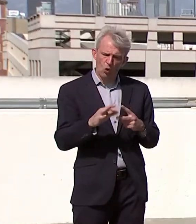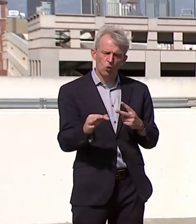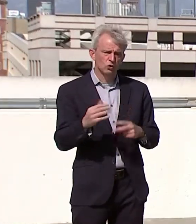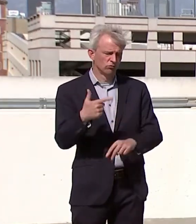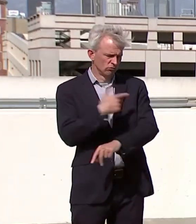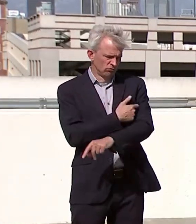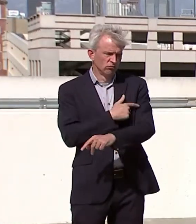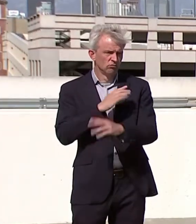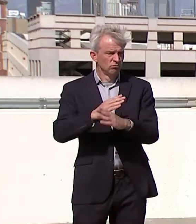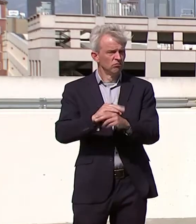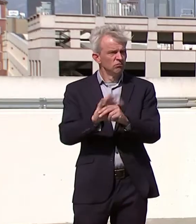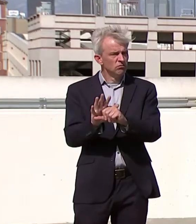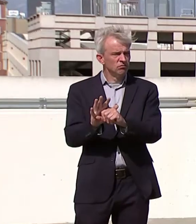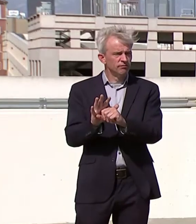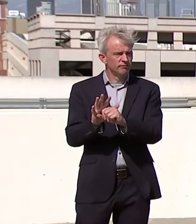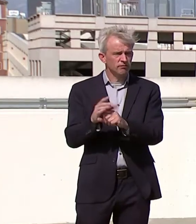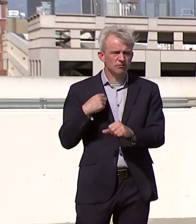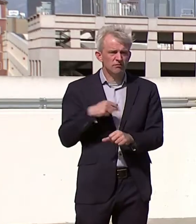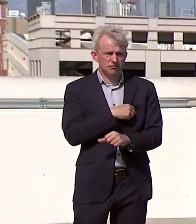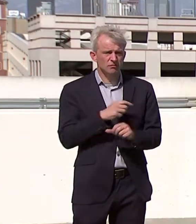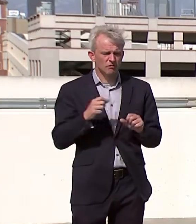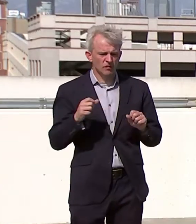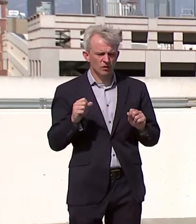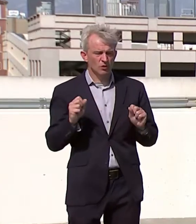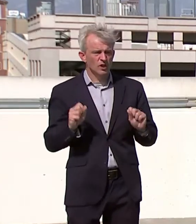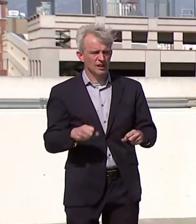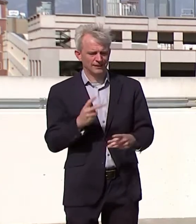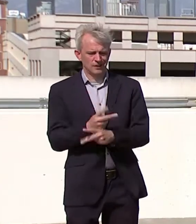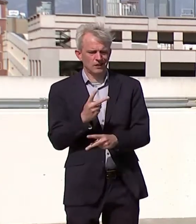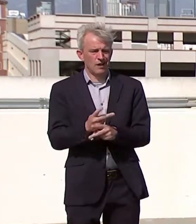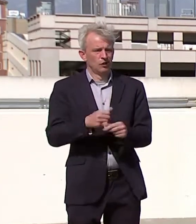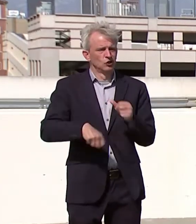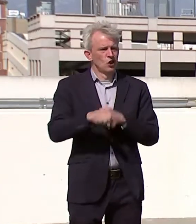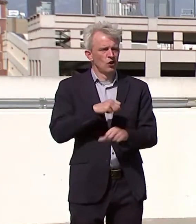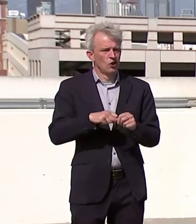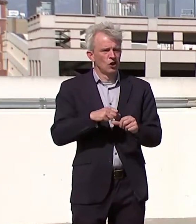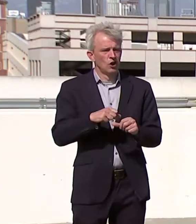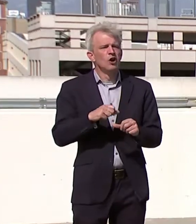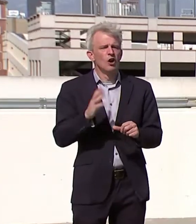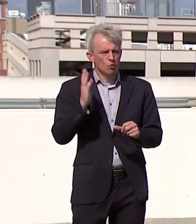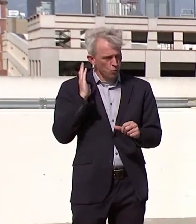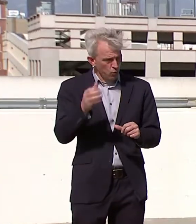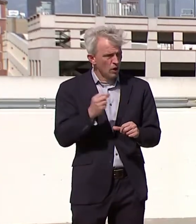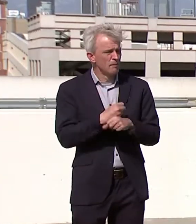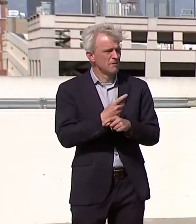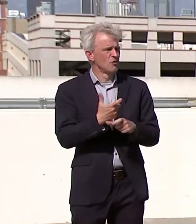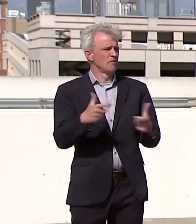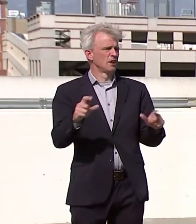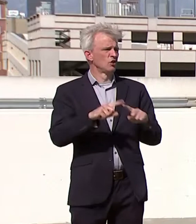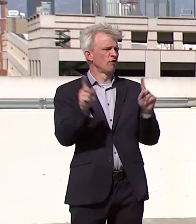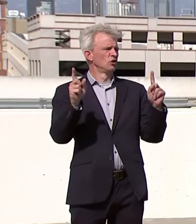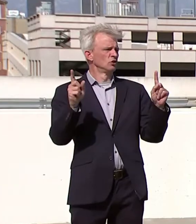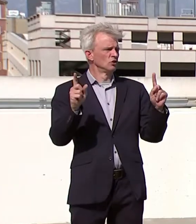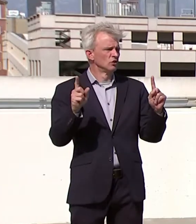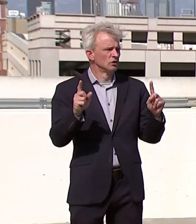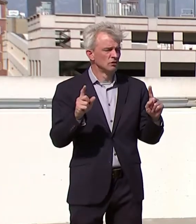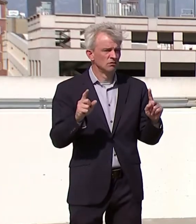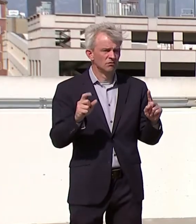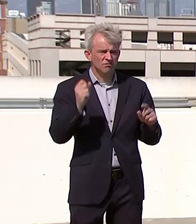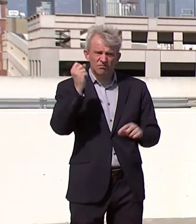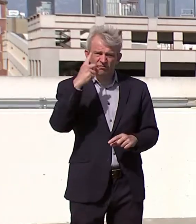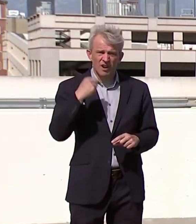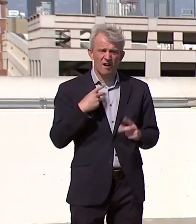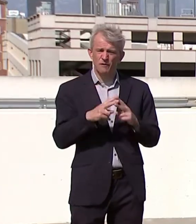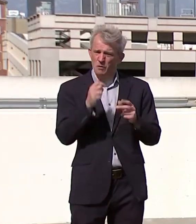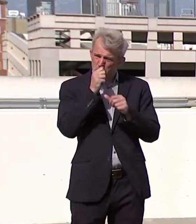an important step we can take to care for each other will make a big difference. I feel very blessed to be with